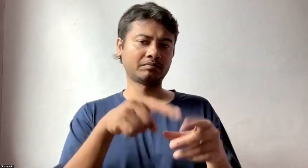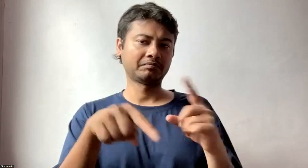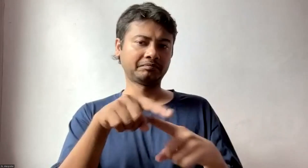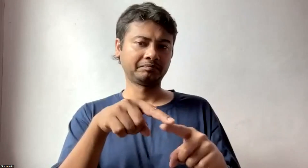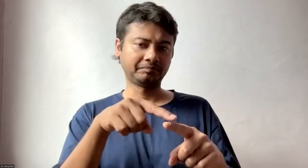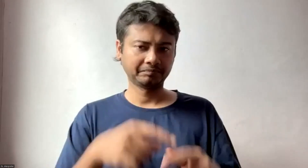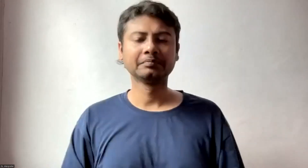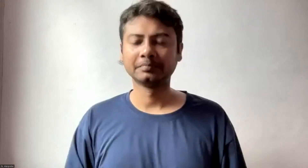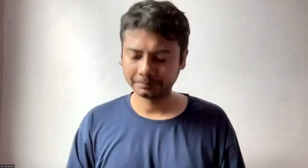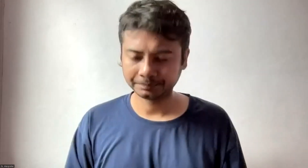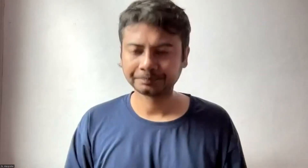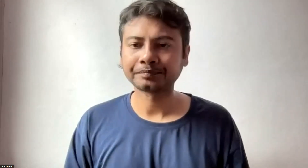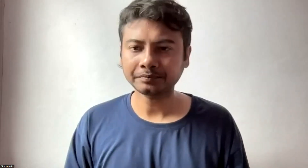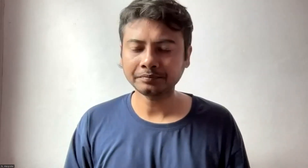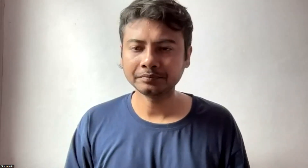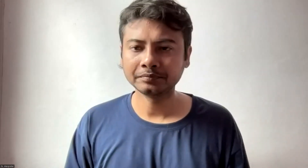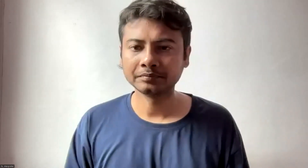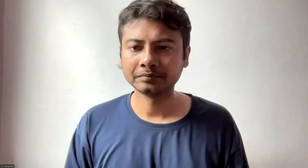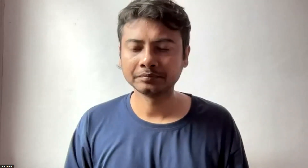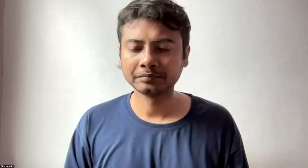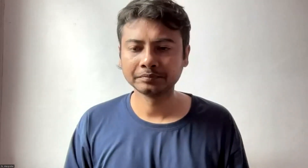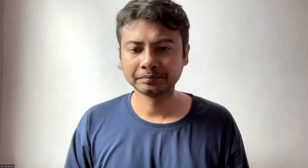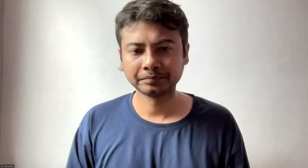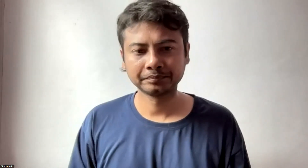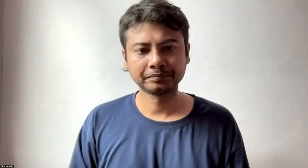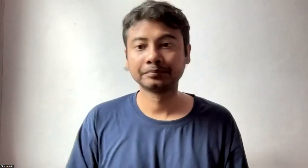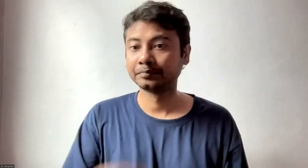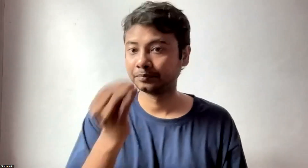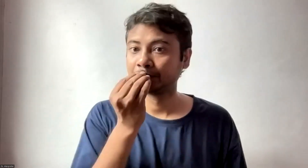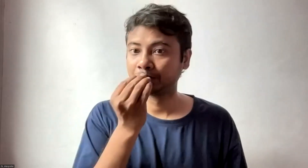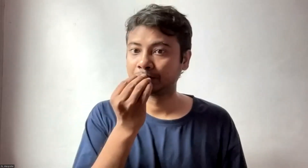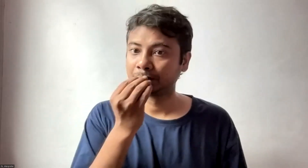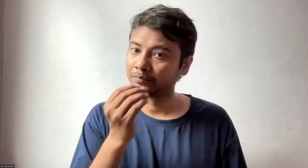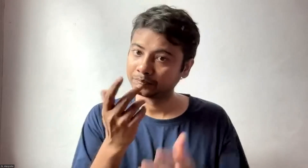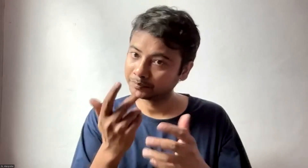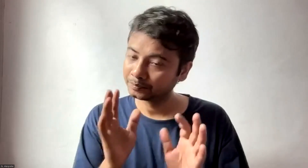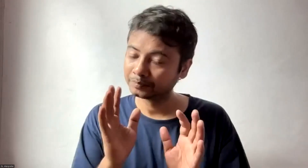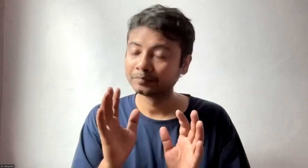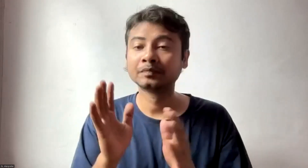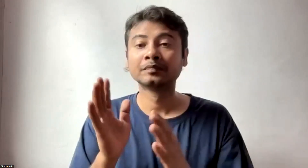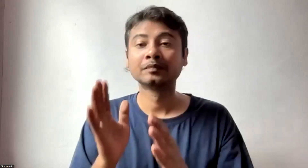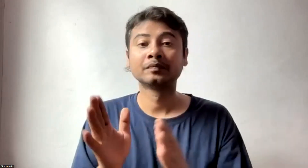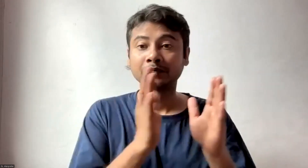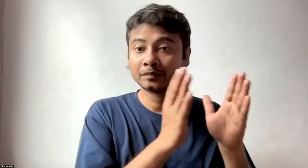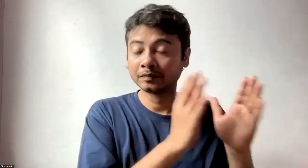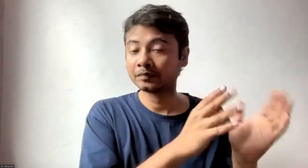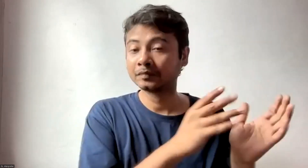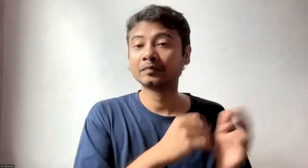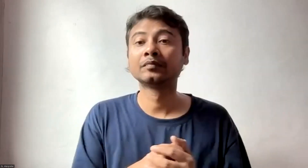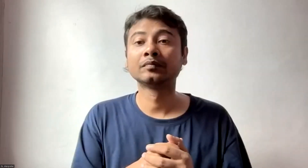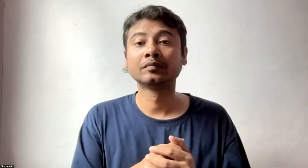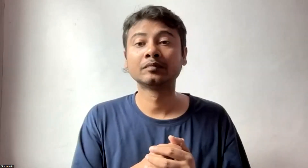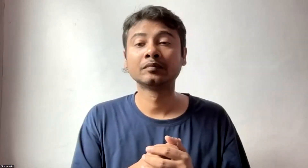And then we also understood that a lot of other things like uh, the places in around our